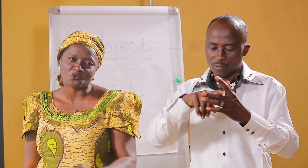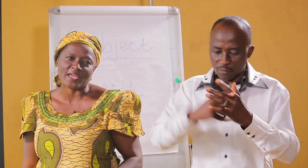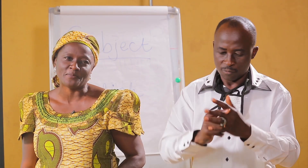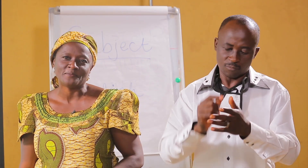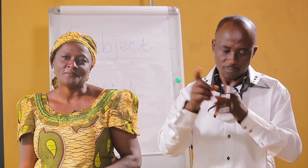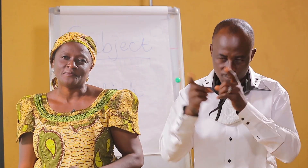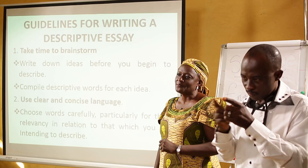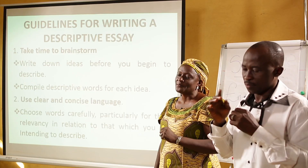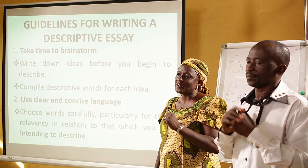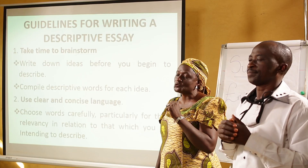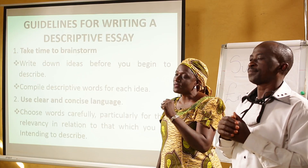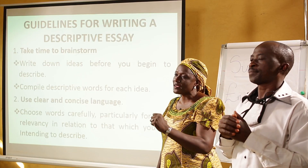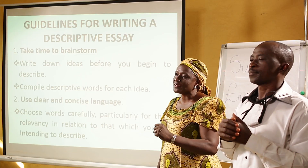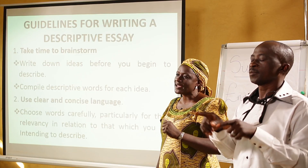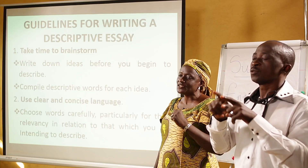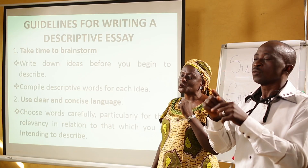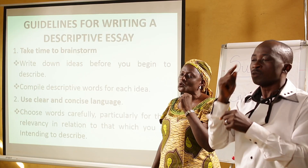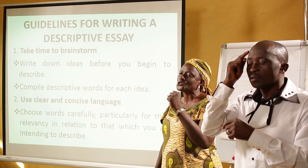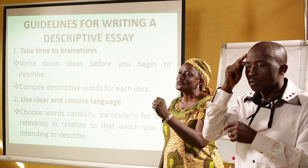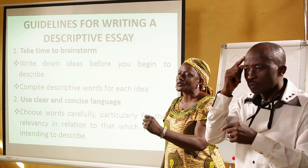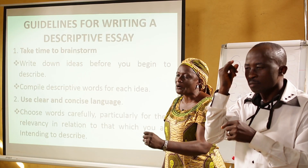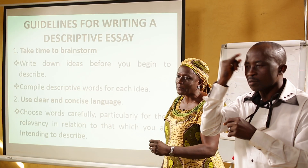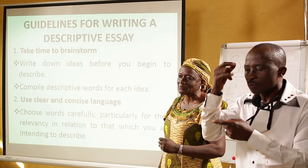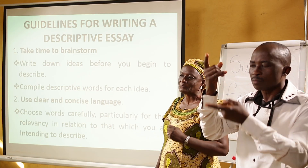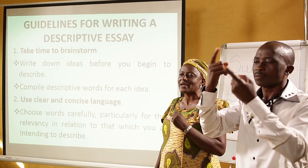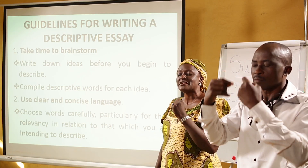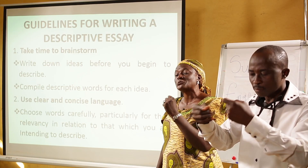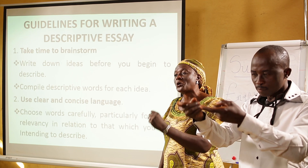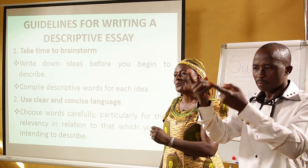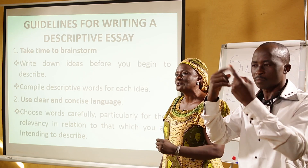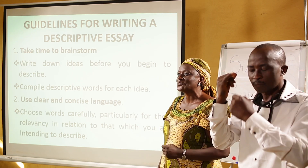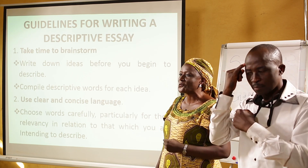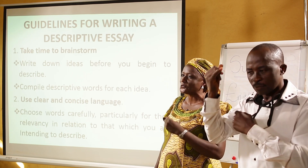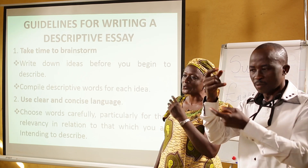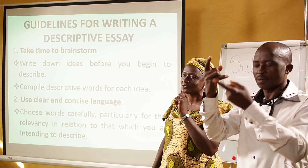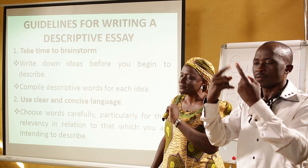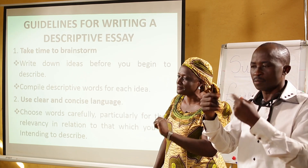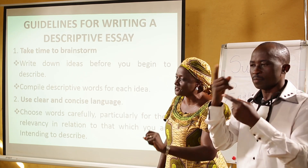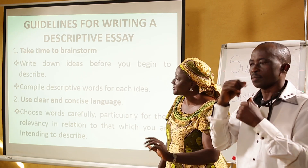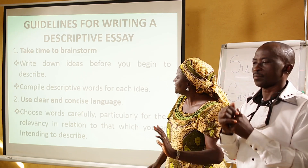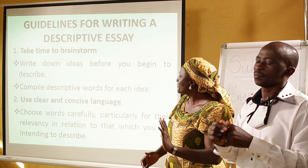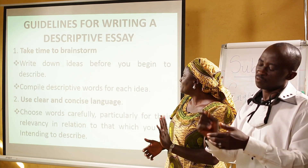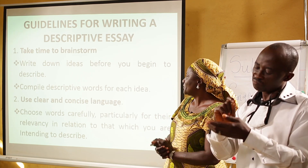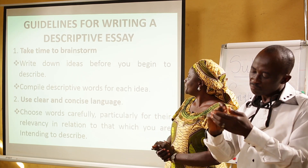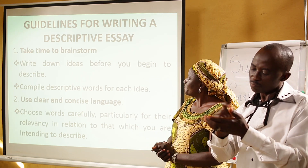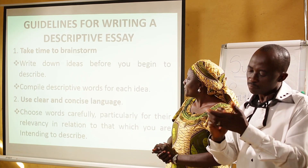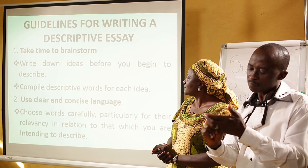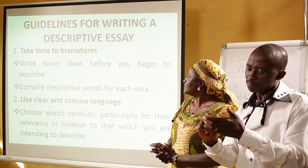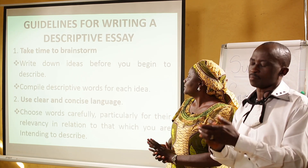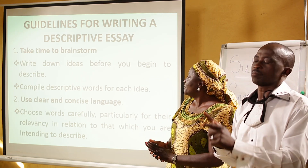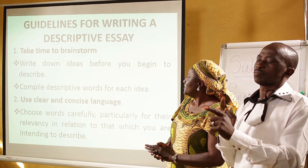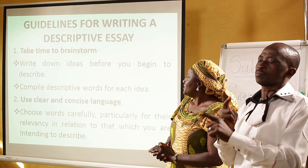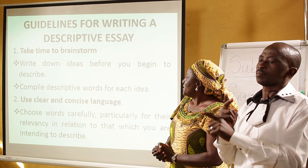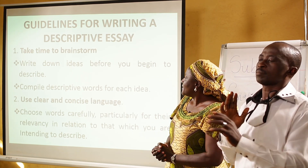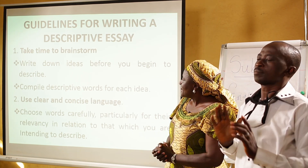to describe. As you think, ideas will continue to come. Ideas will come, so you just jot down your